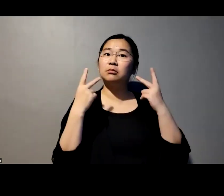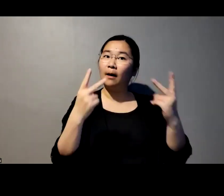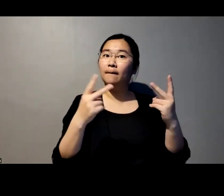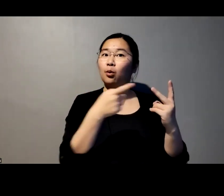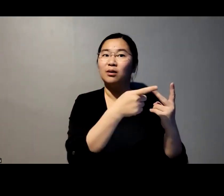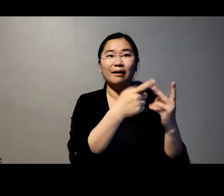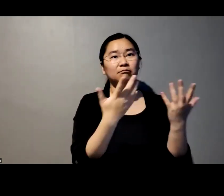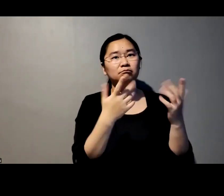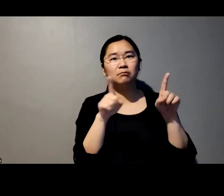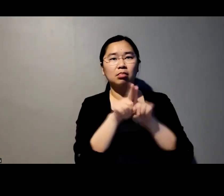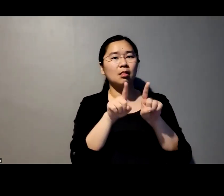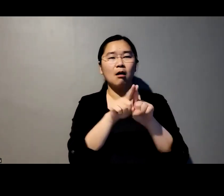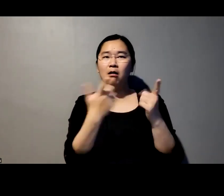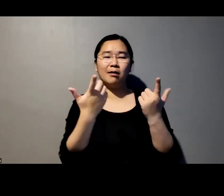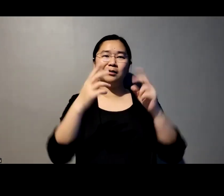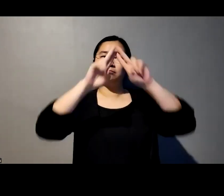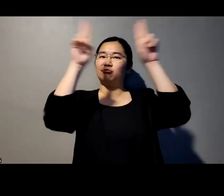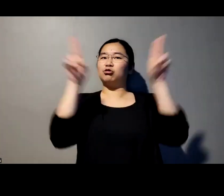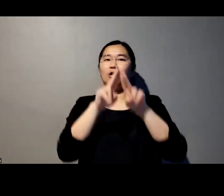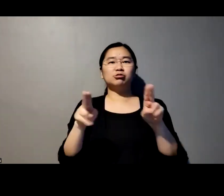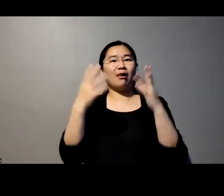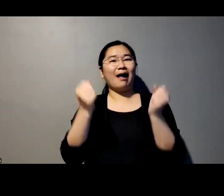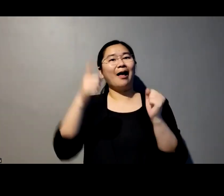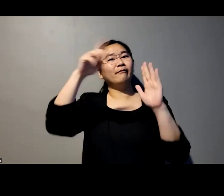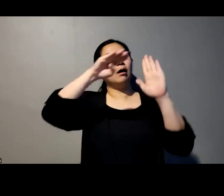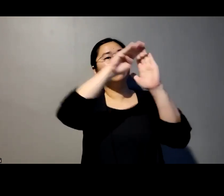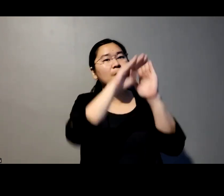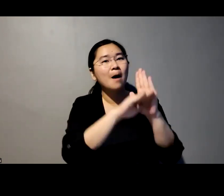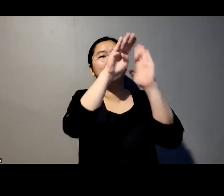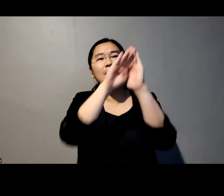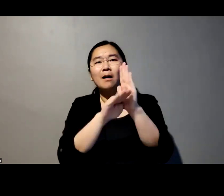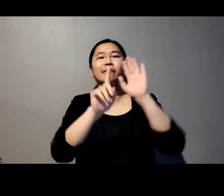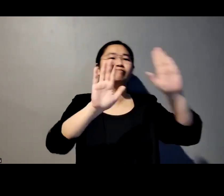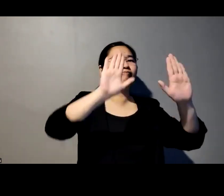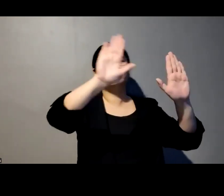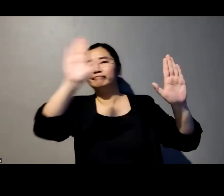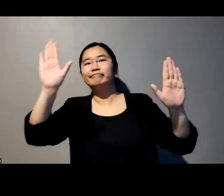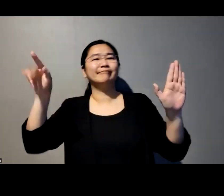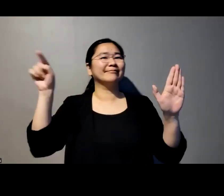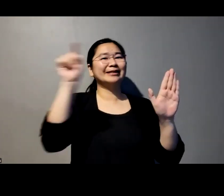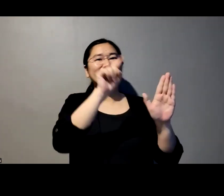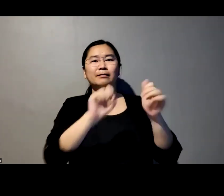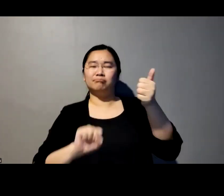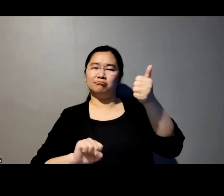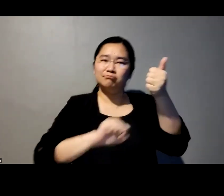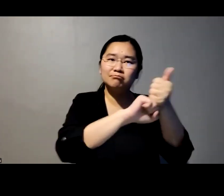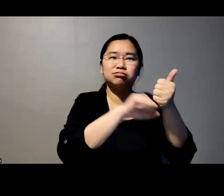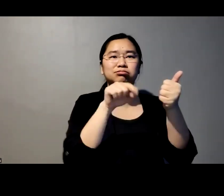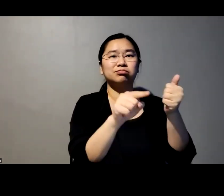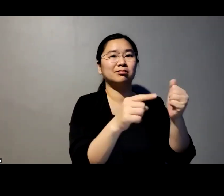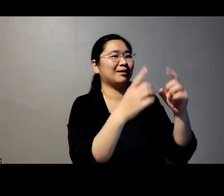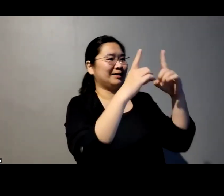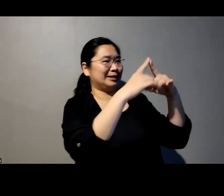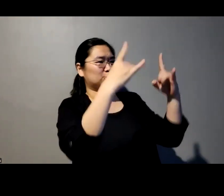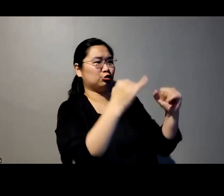I think it would be really amazing to see the CRPD committee looking at where states